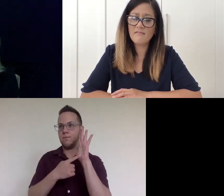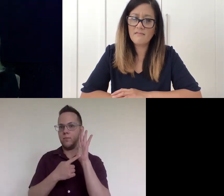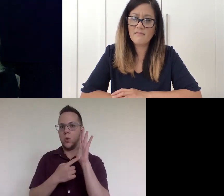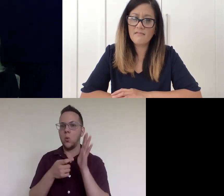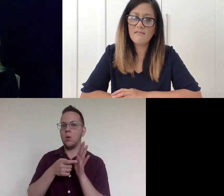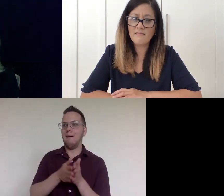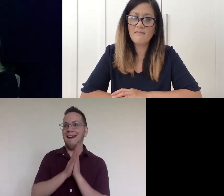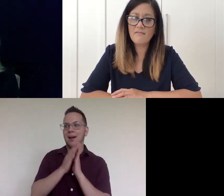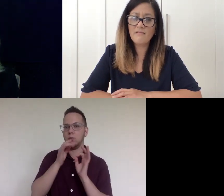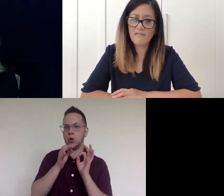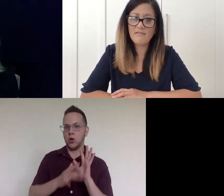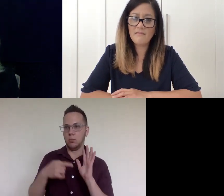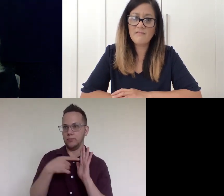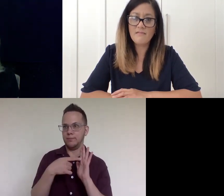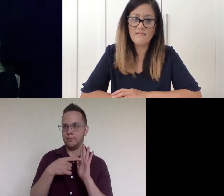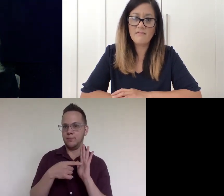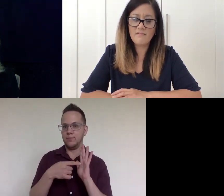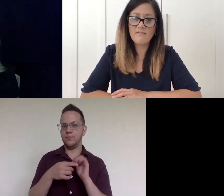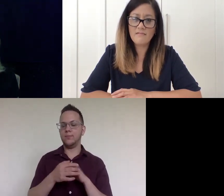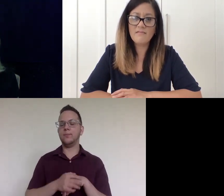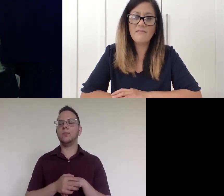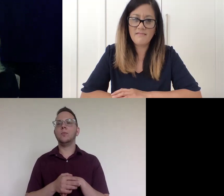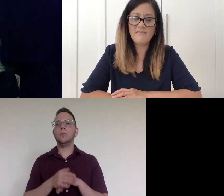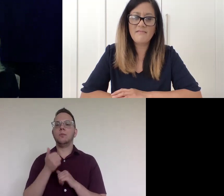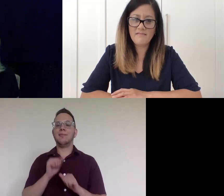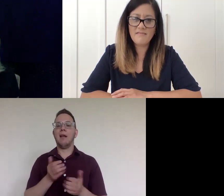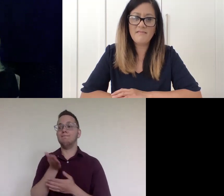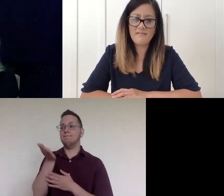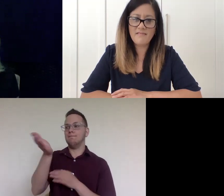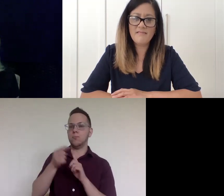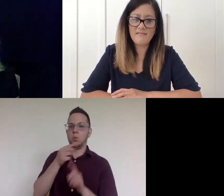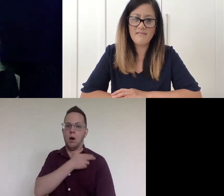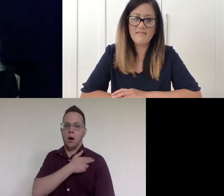can show you the hospital documentation that says, I need an